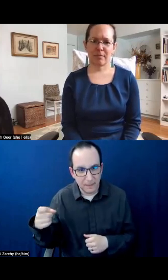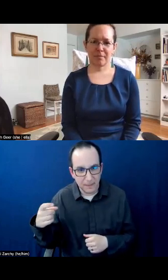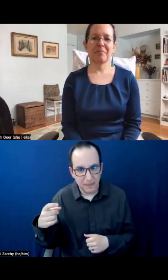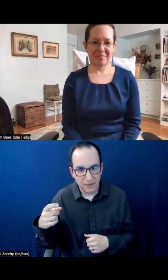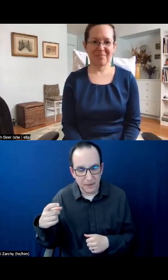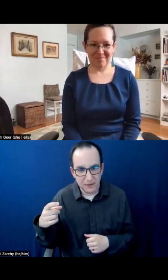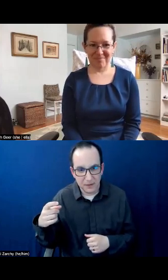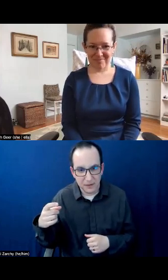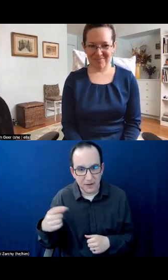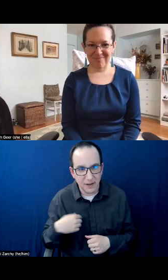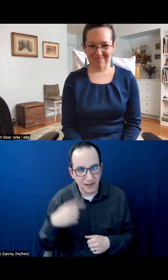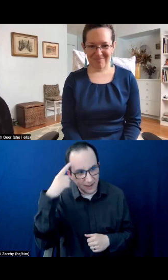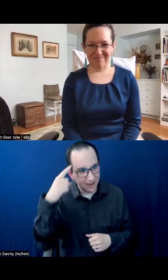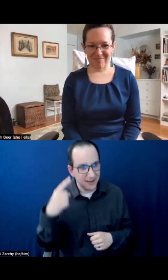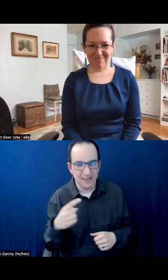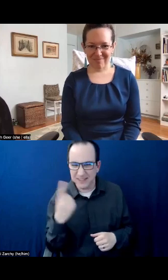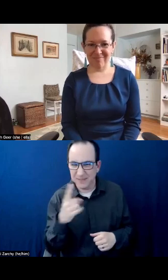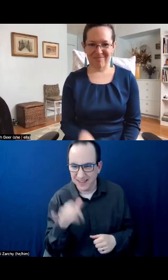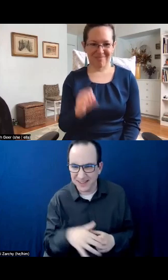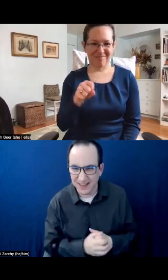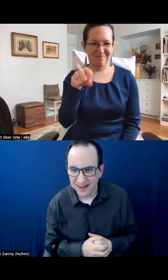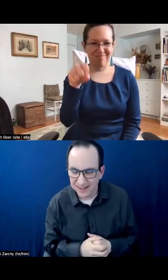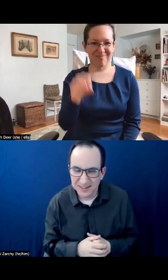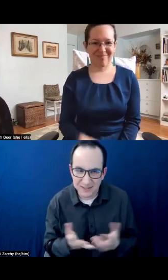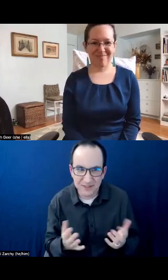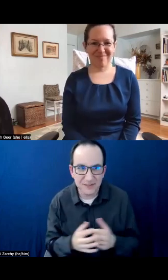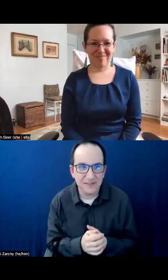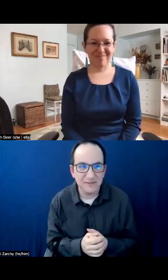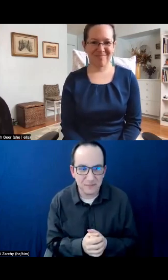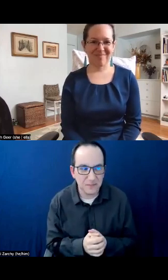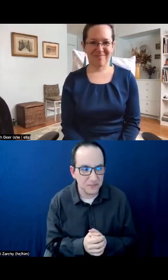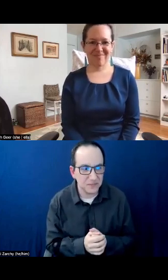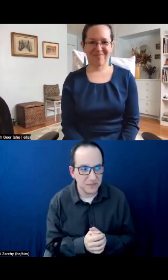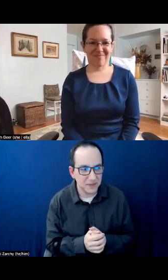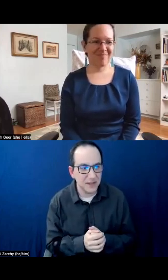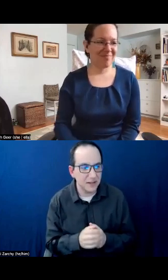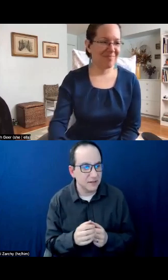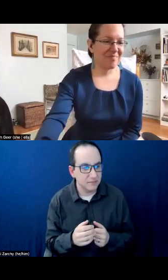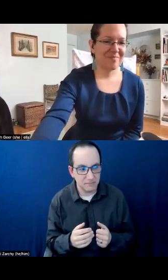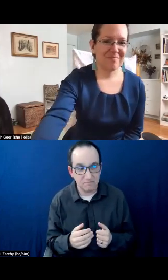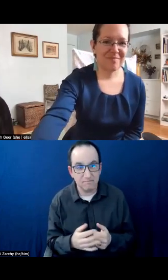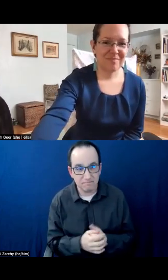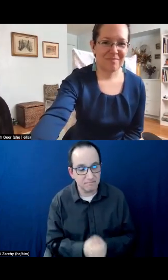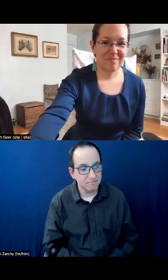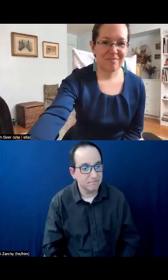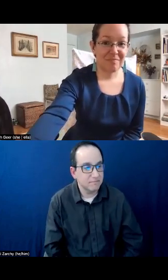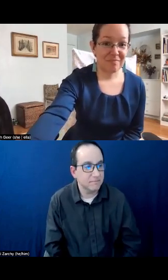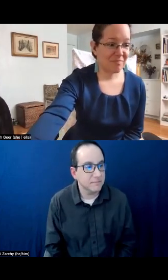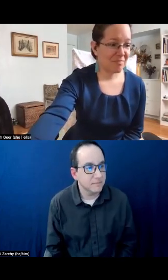red shrimp, I think, something like that. It's cute.